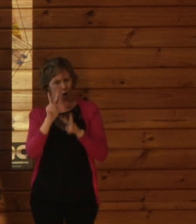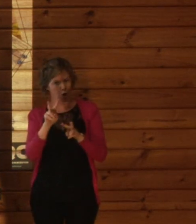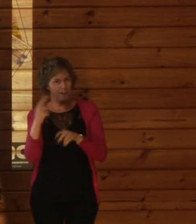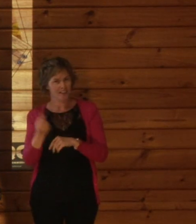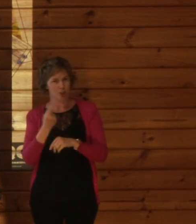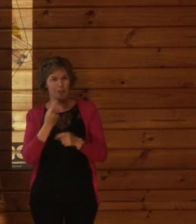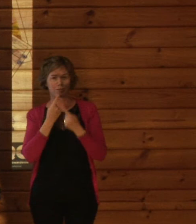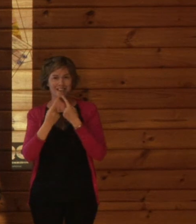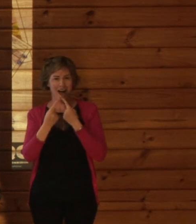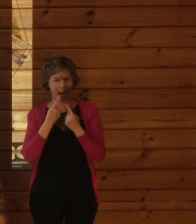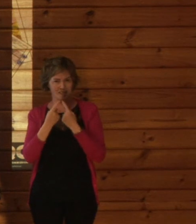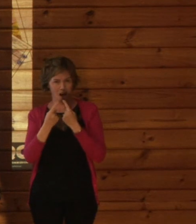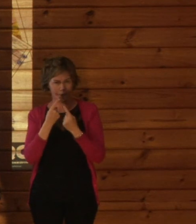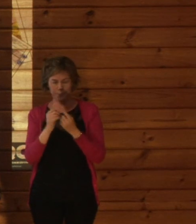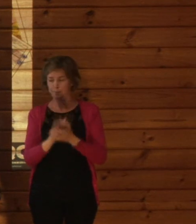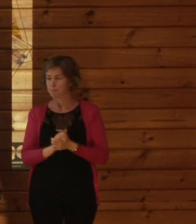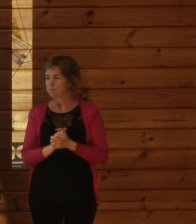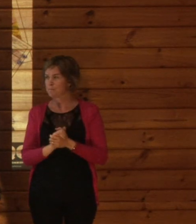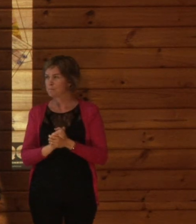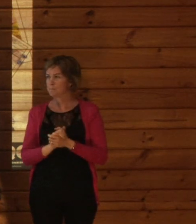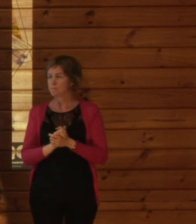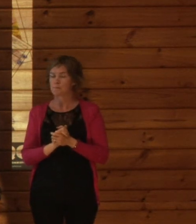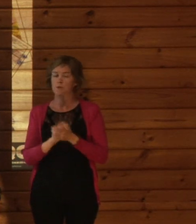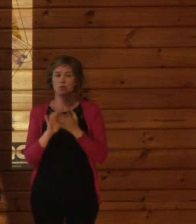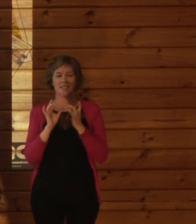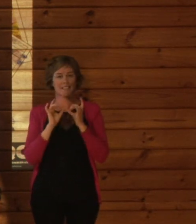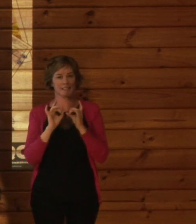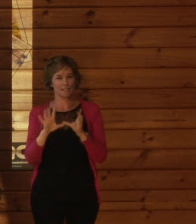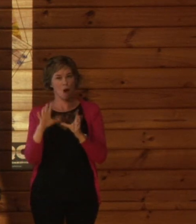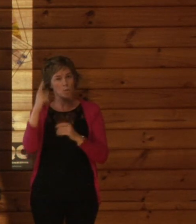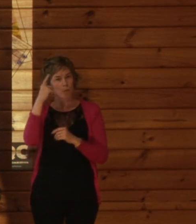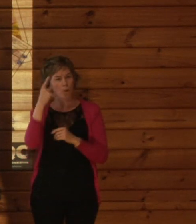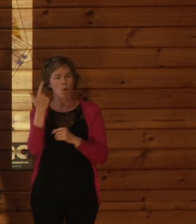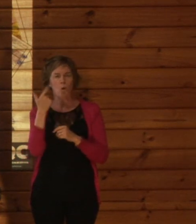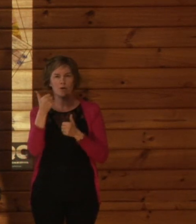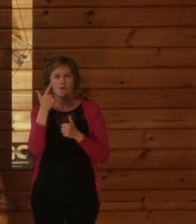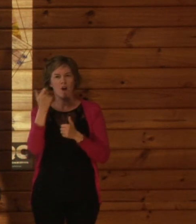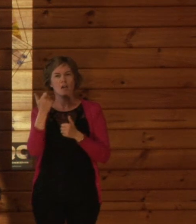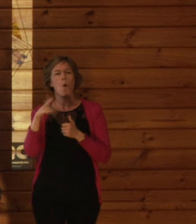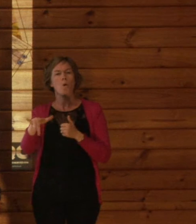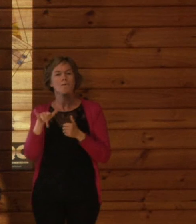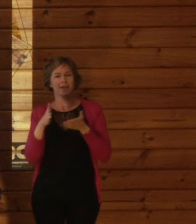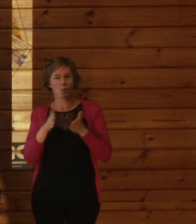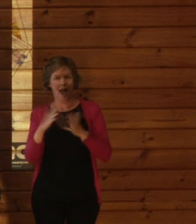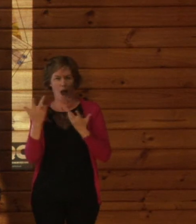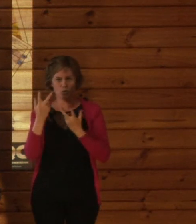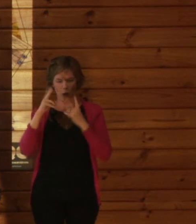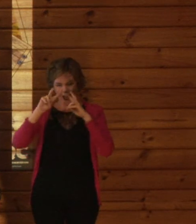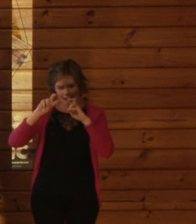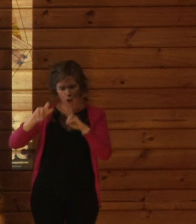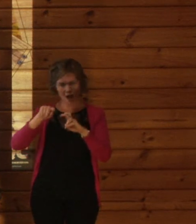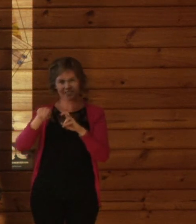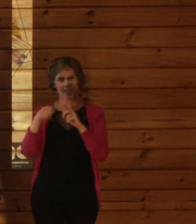We started off, we thought it would be quite nice if we could find some automatic way to analyse all this data and do this analysis. It turned out